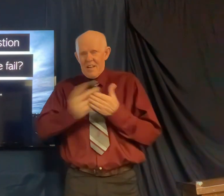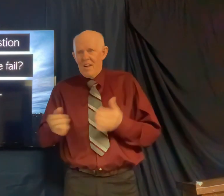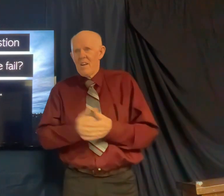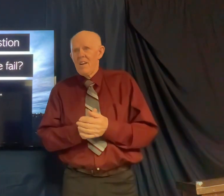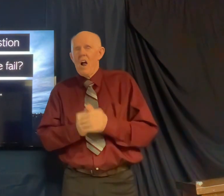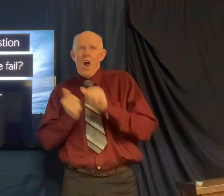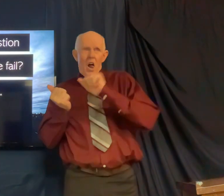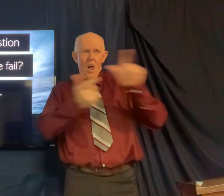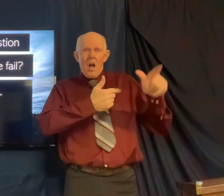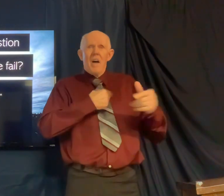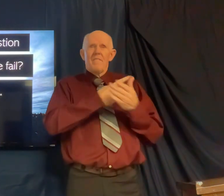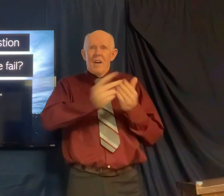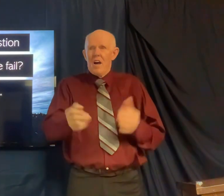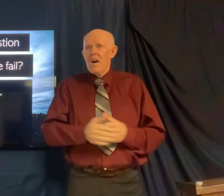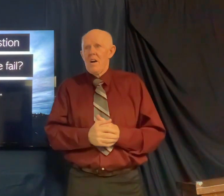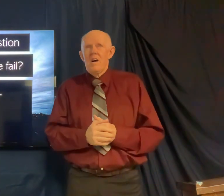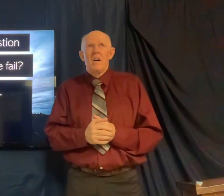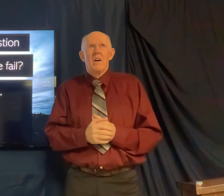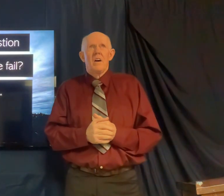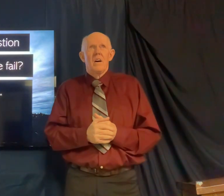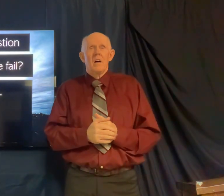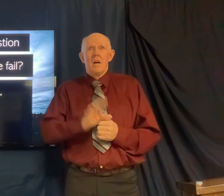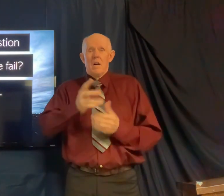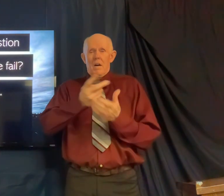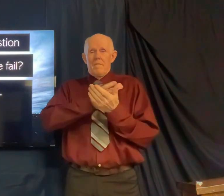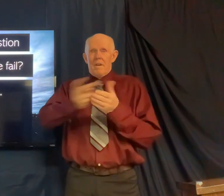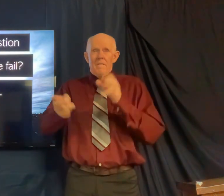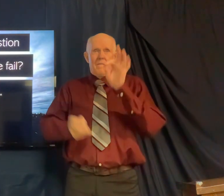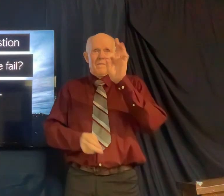In ministry, sometimes people fail.